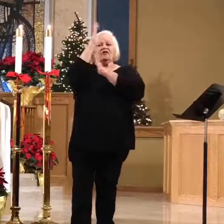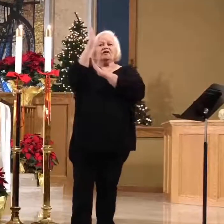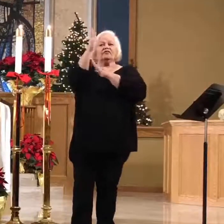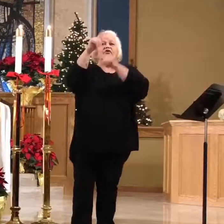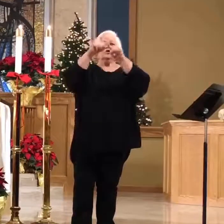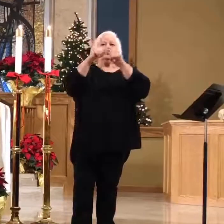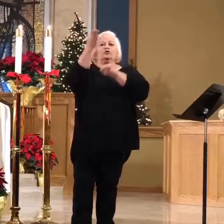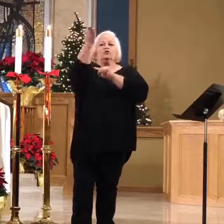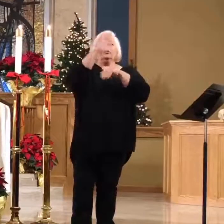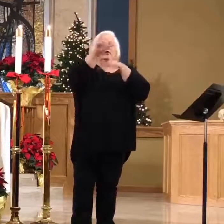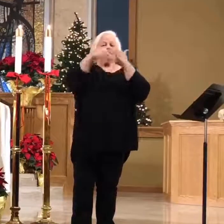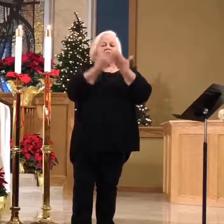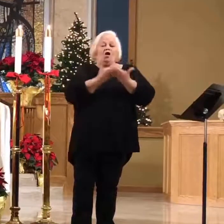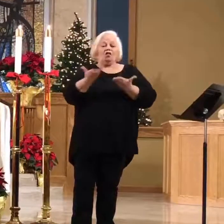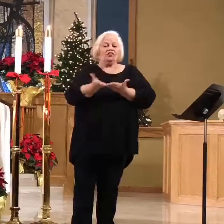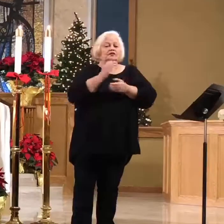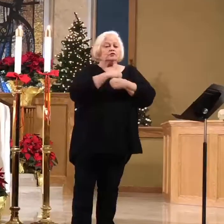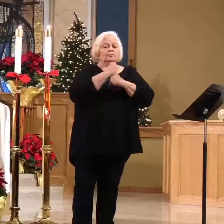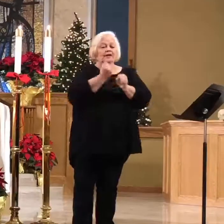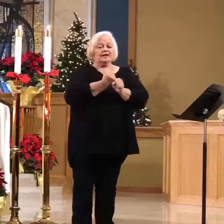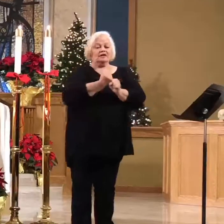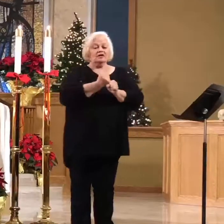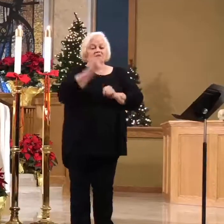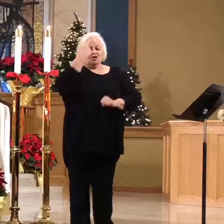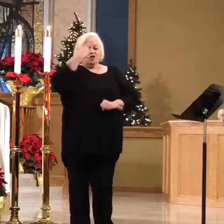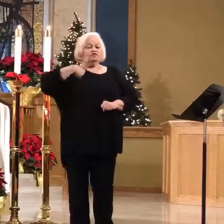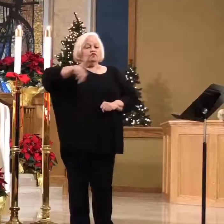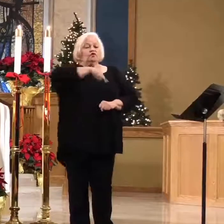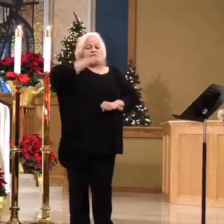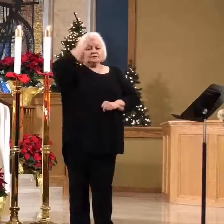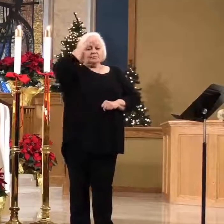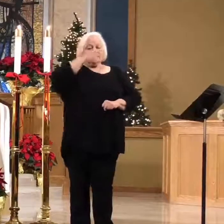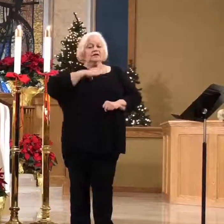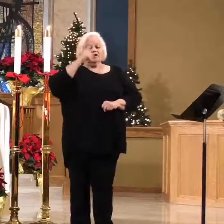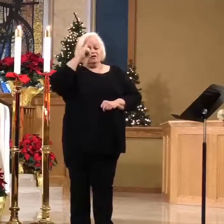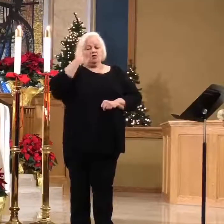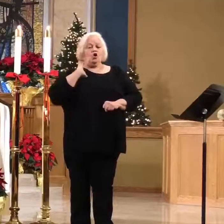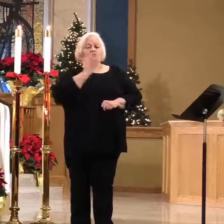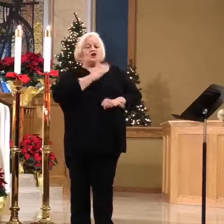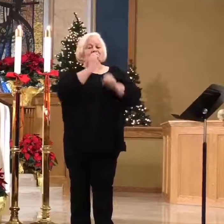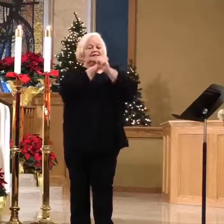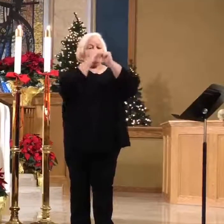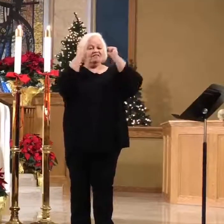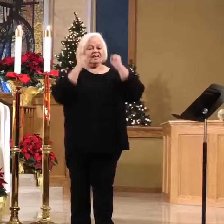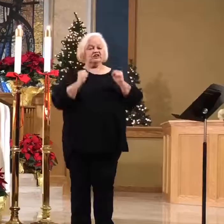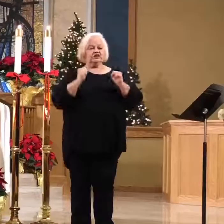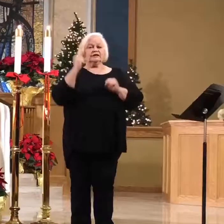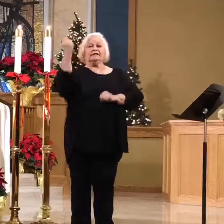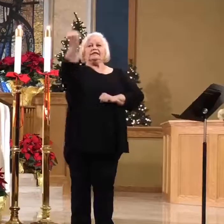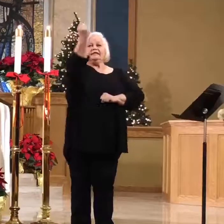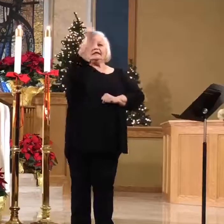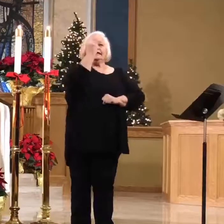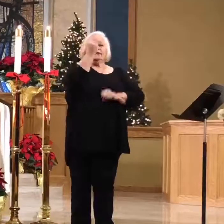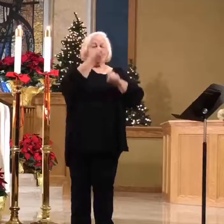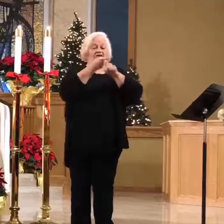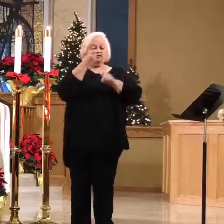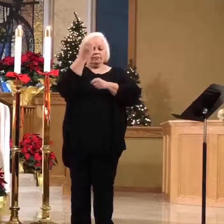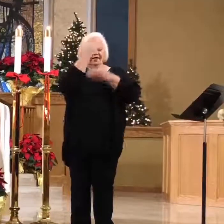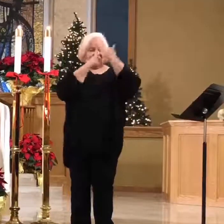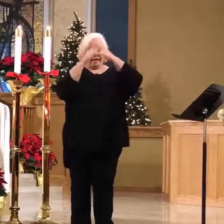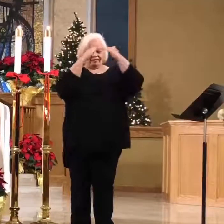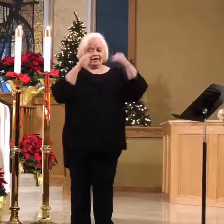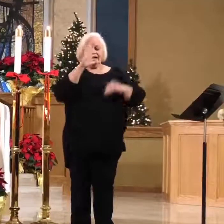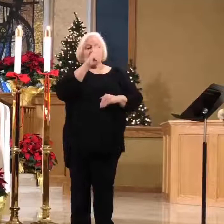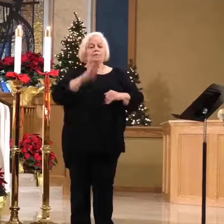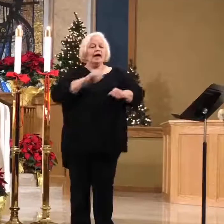the Father. Through him all things were made. For us men and for our salvation, he came down from heaven,